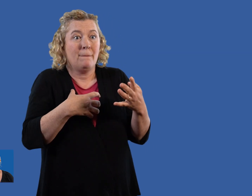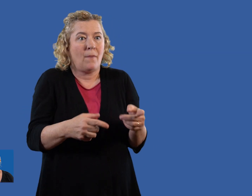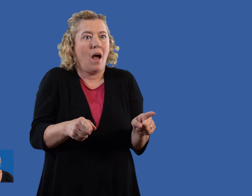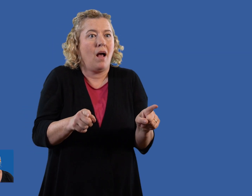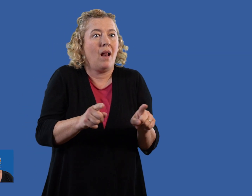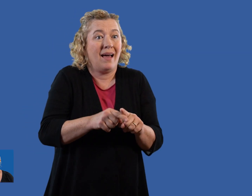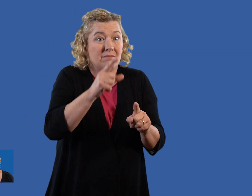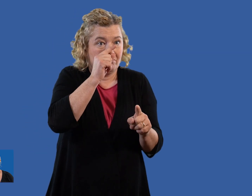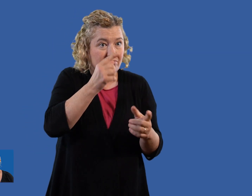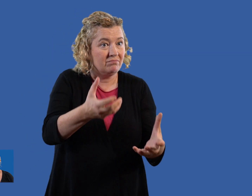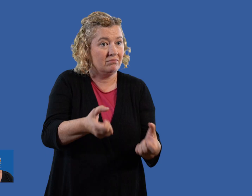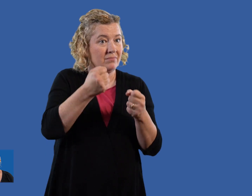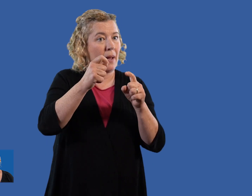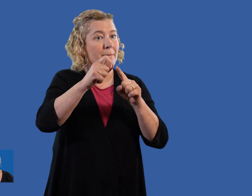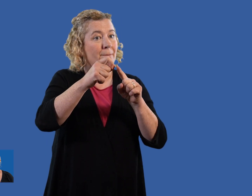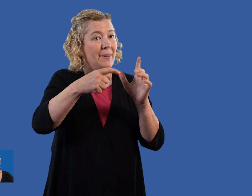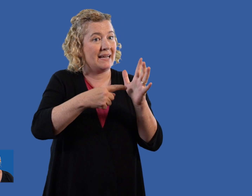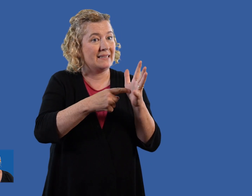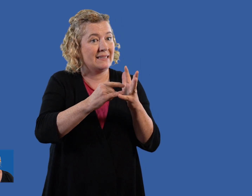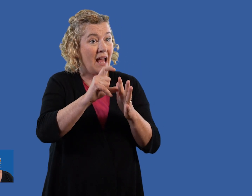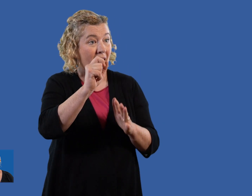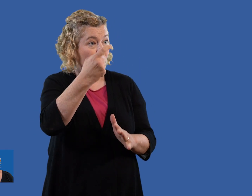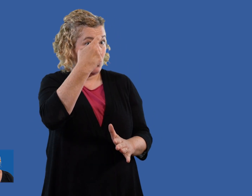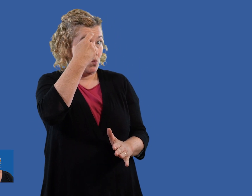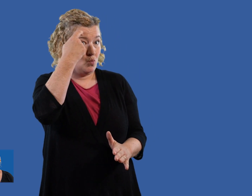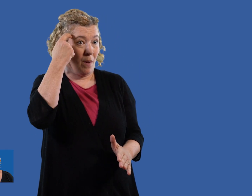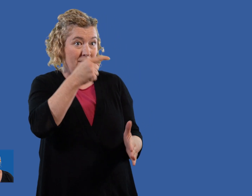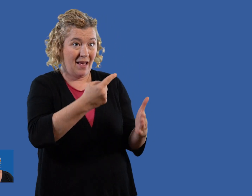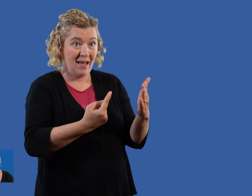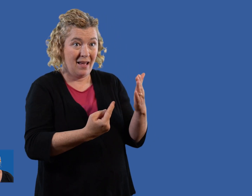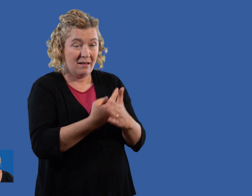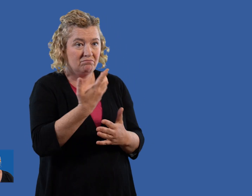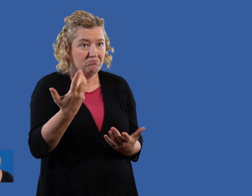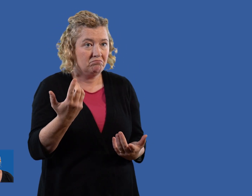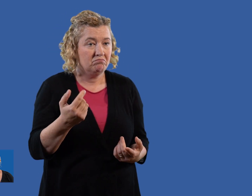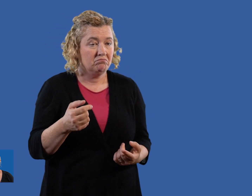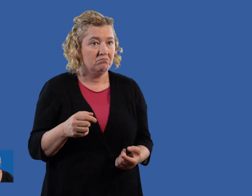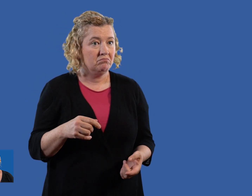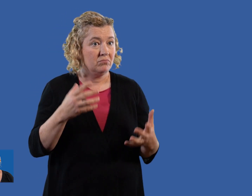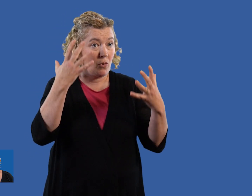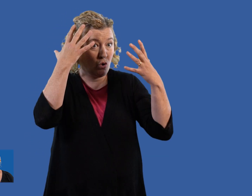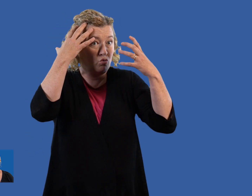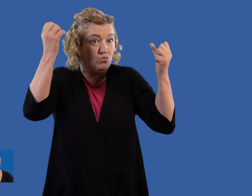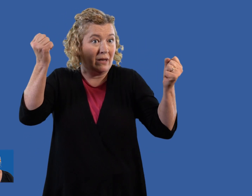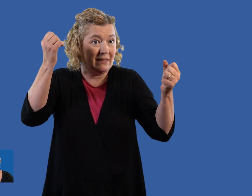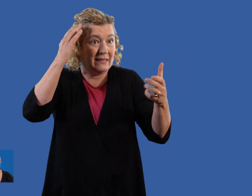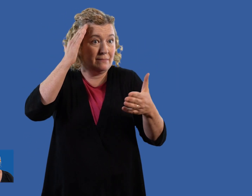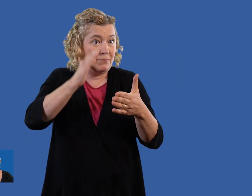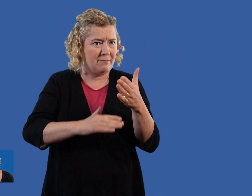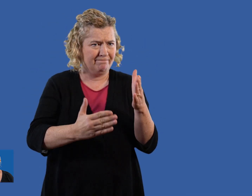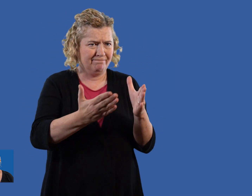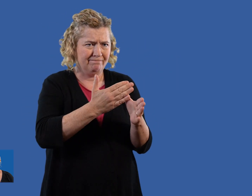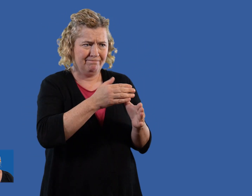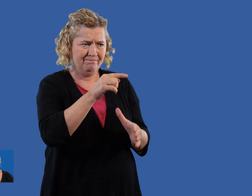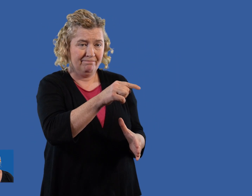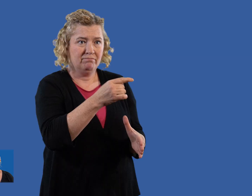may make you more likely to develop this after a traumatic event, such as stressful experiences, including the amount